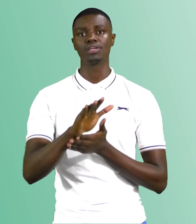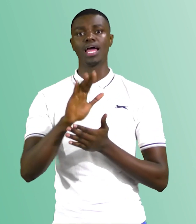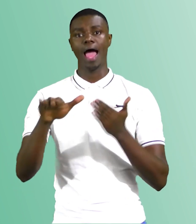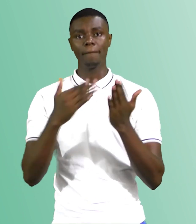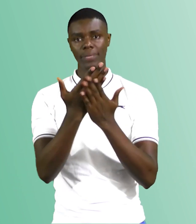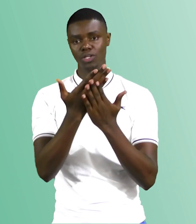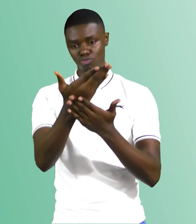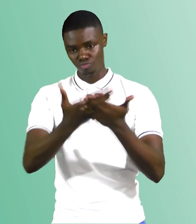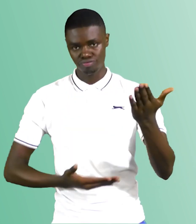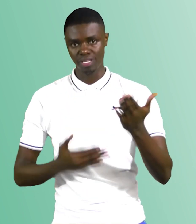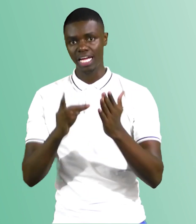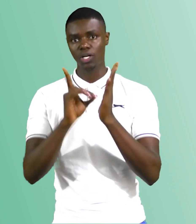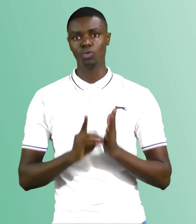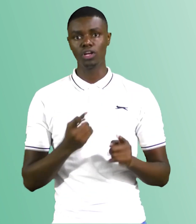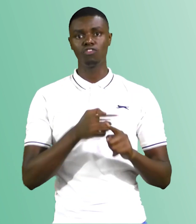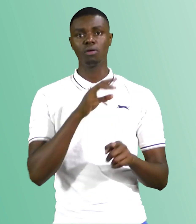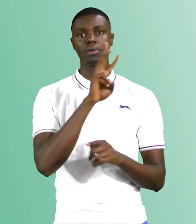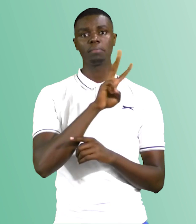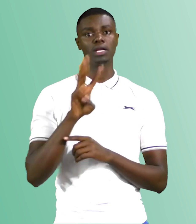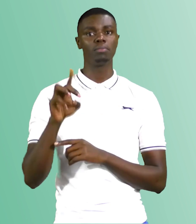application forms downloaded from